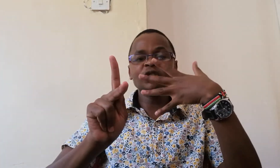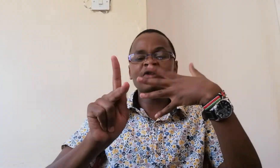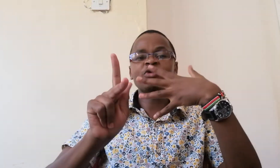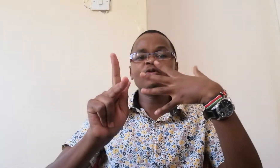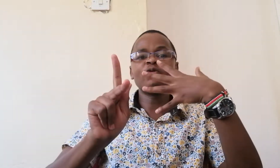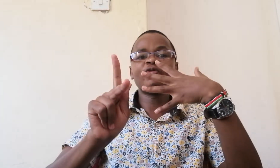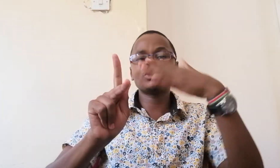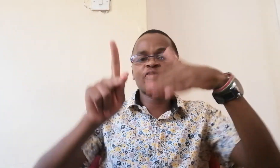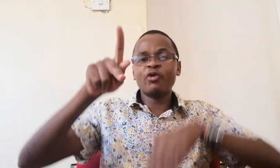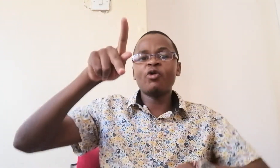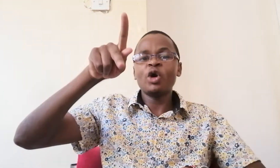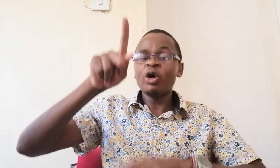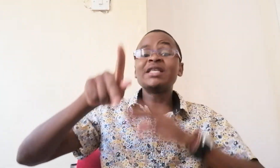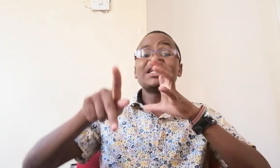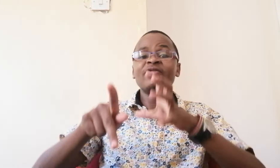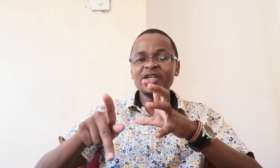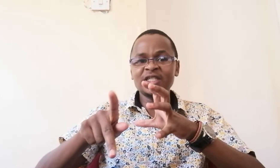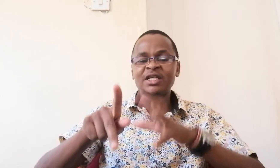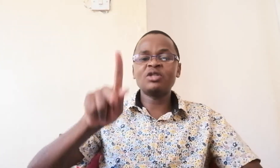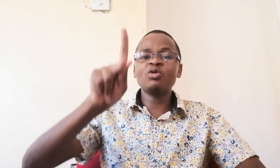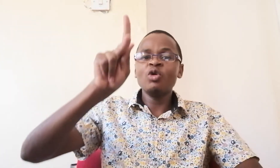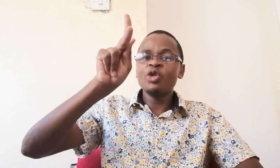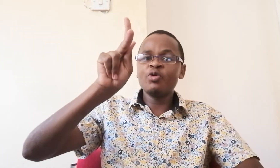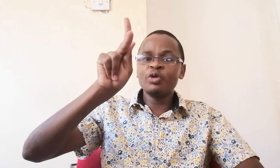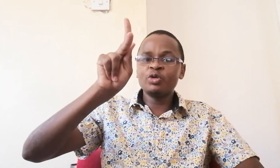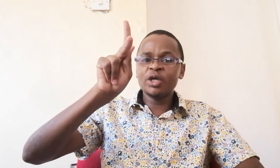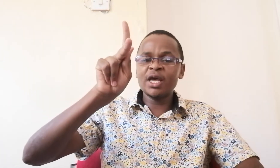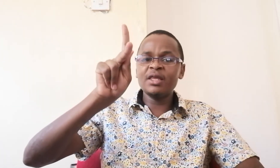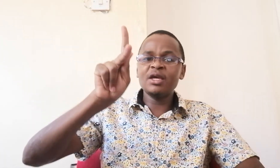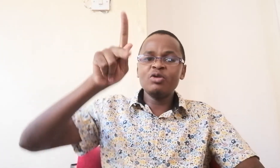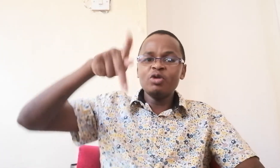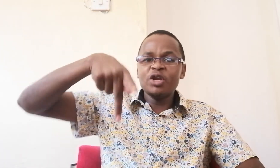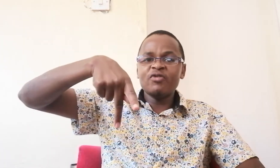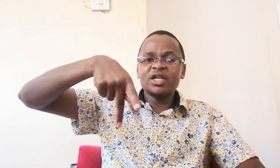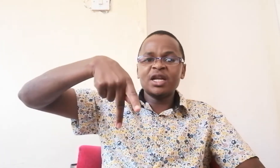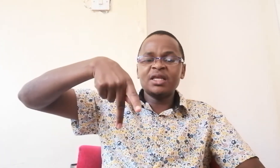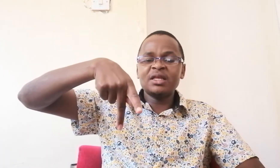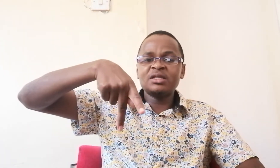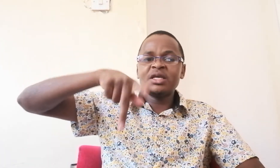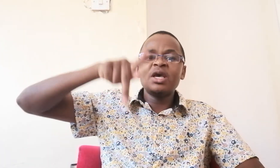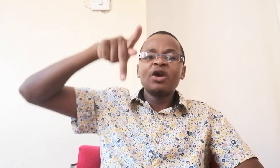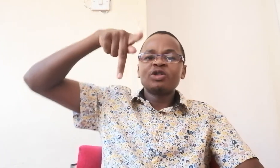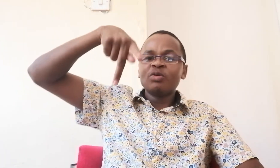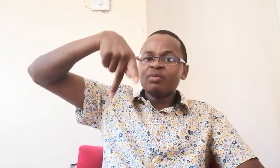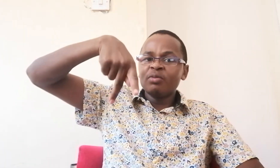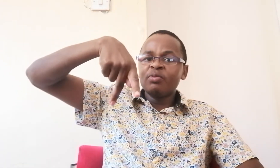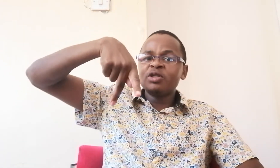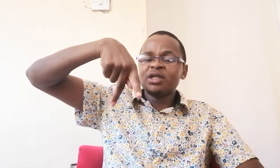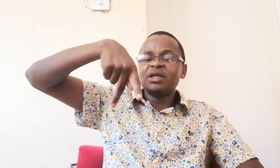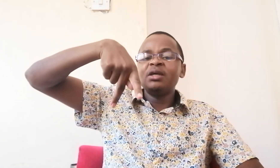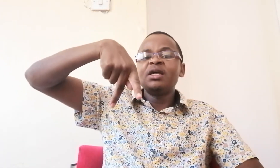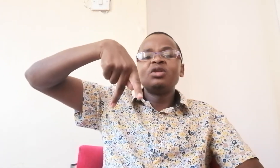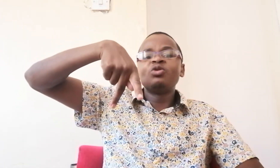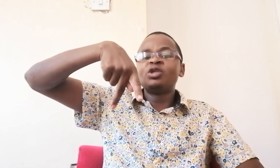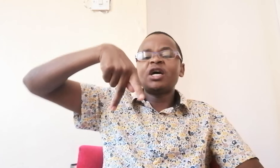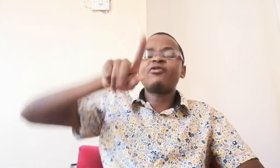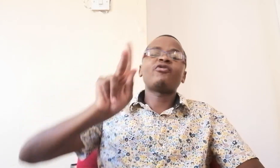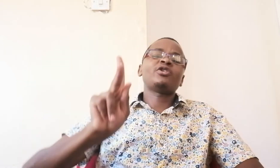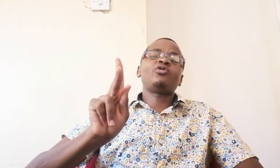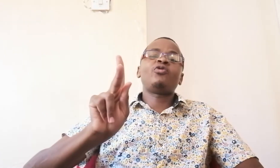have to. First of all, okay, it's an inverted K. So you do K, then you invert it like this. So mostly you don't have to first of all